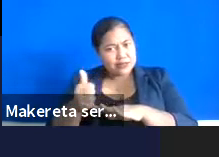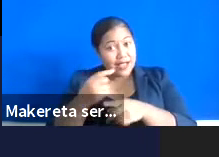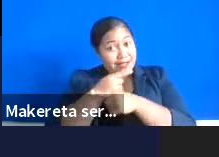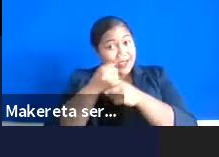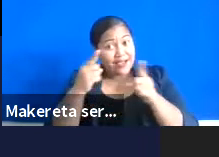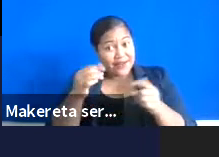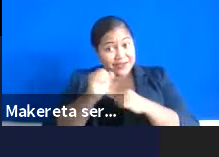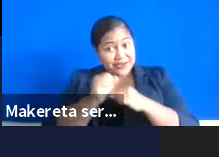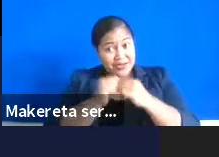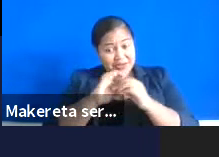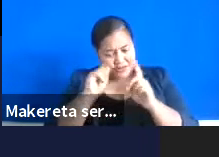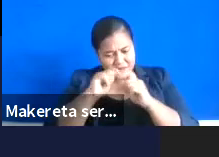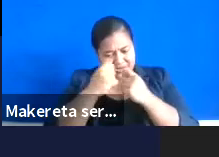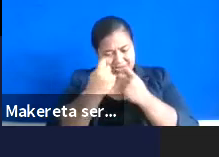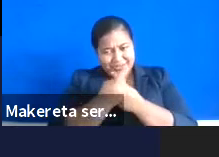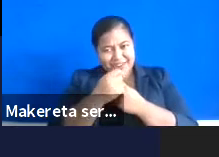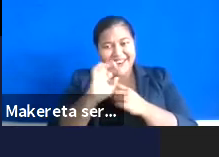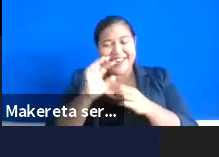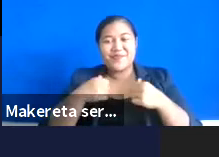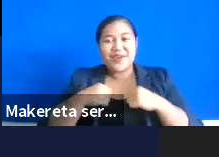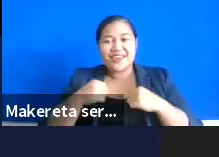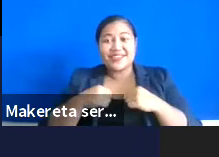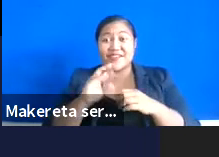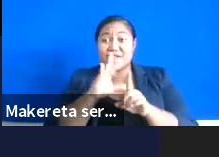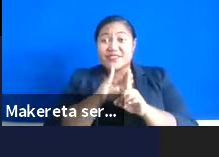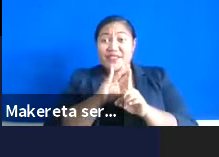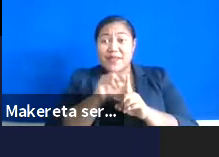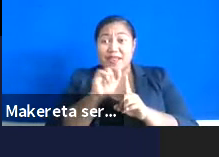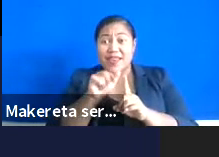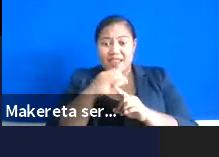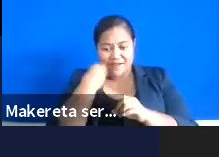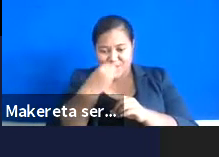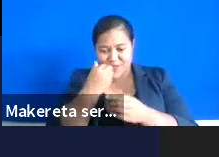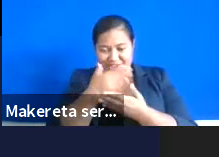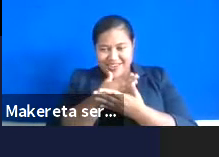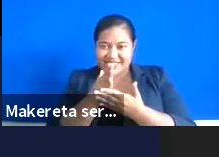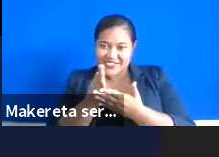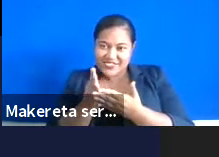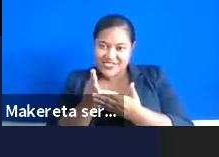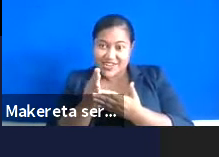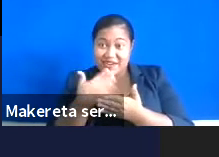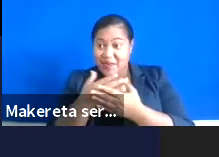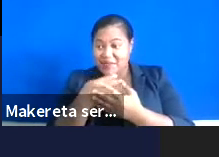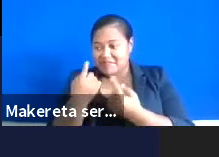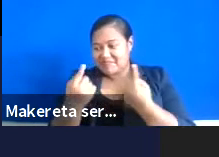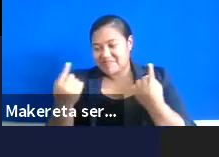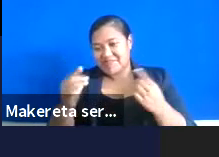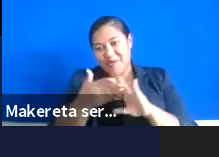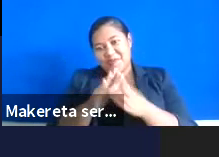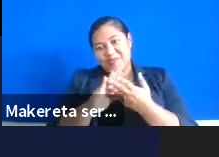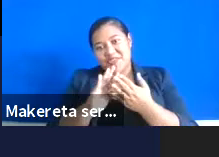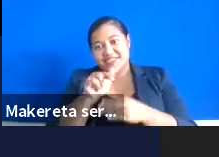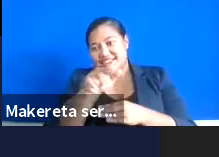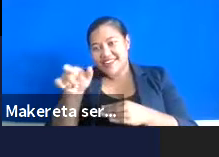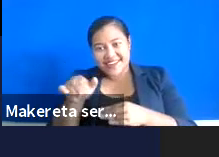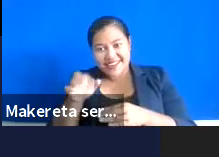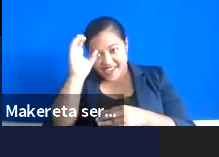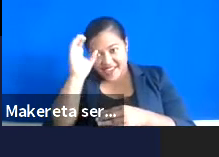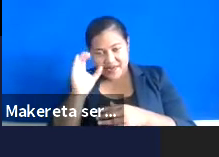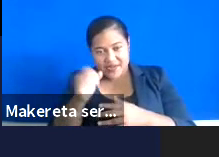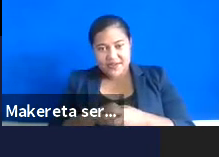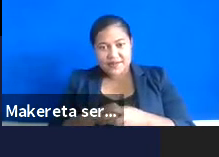practices for example food sharing in amongst community members in all countries um solar